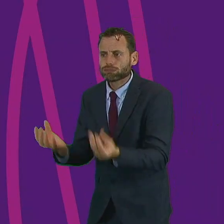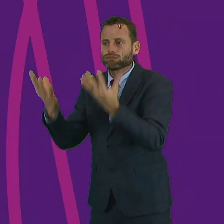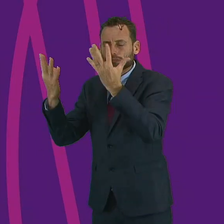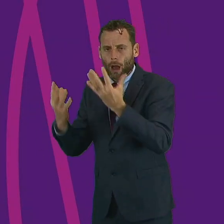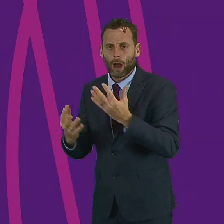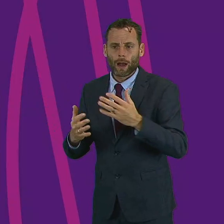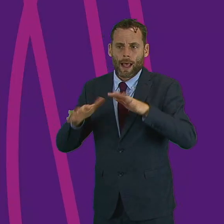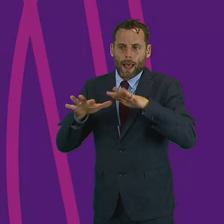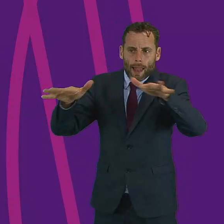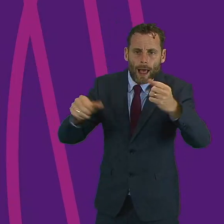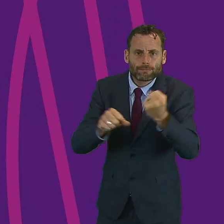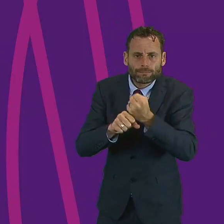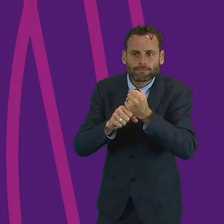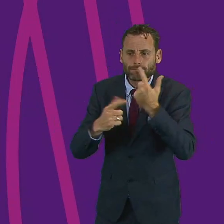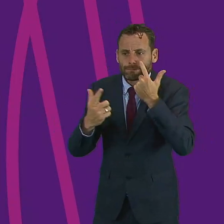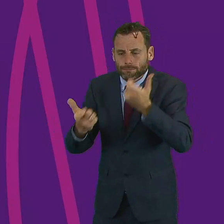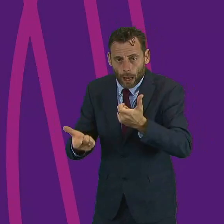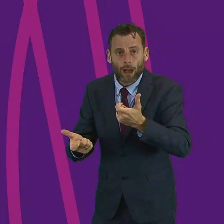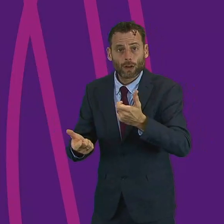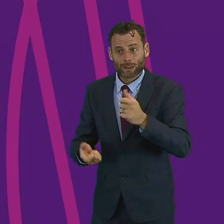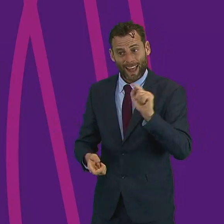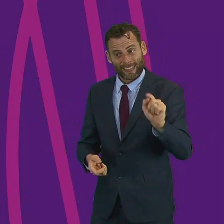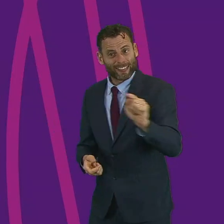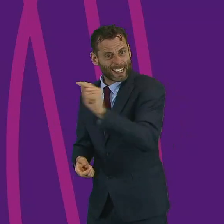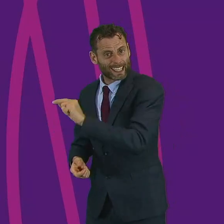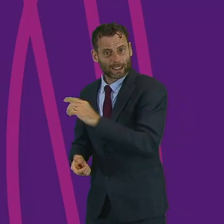by Liam MacArthur.